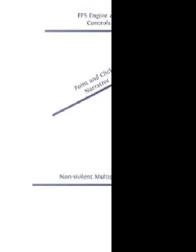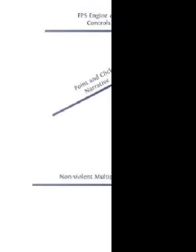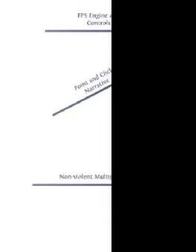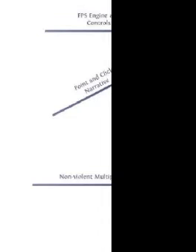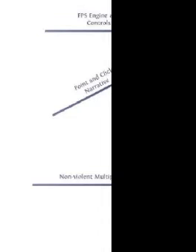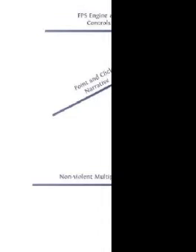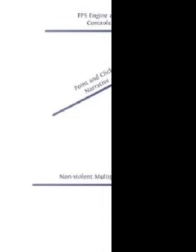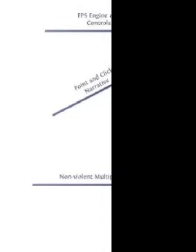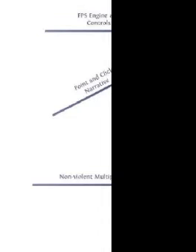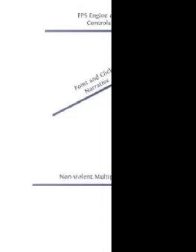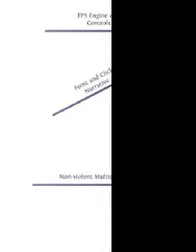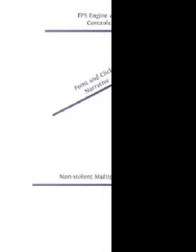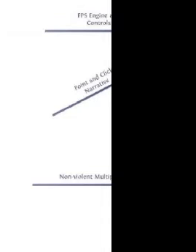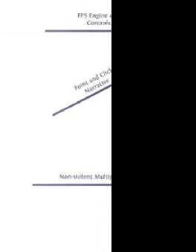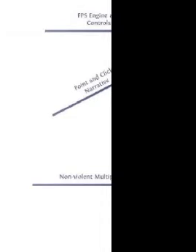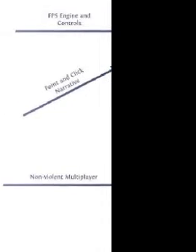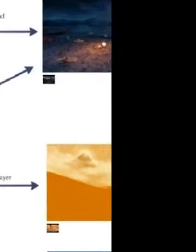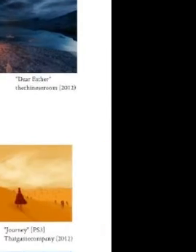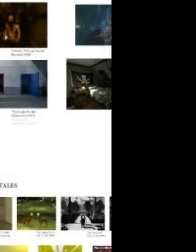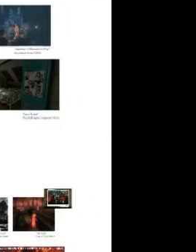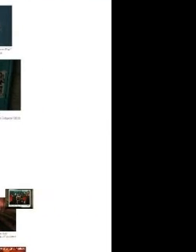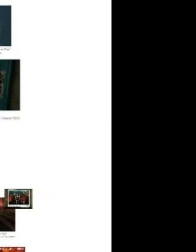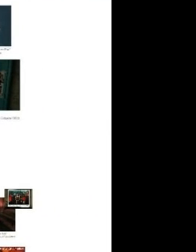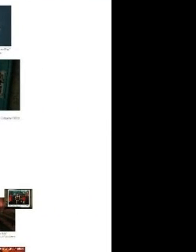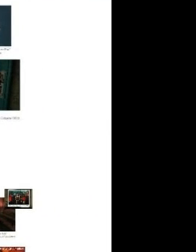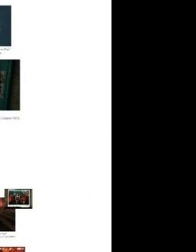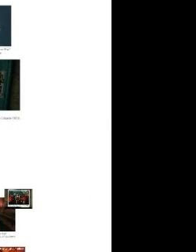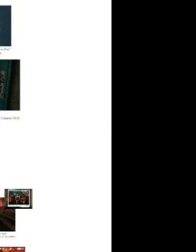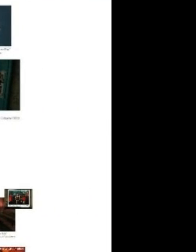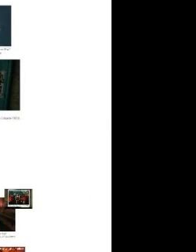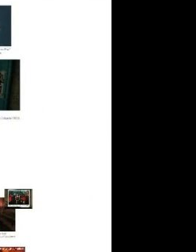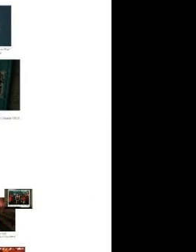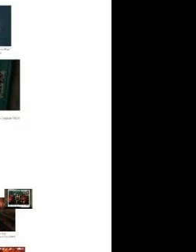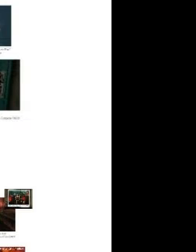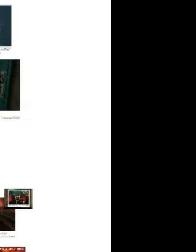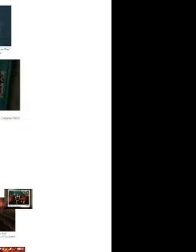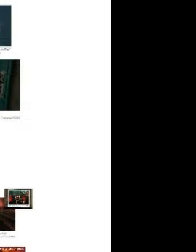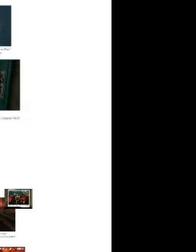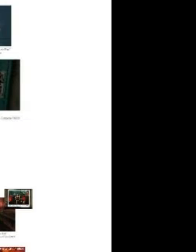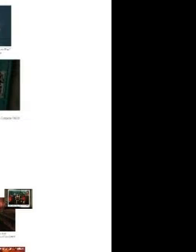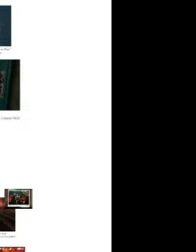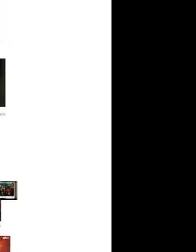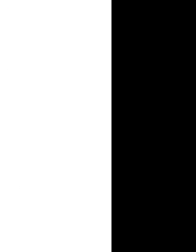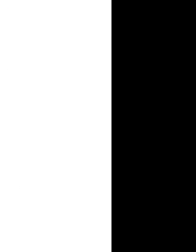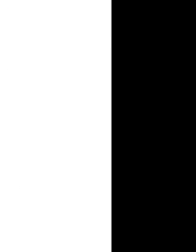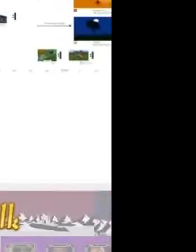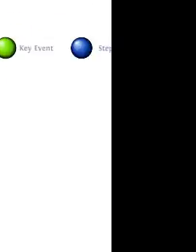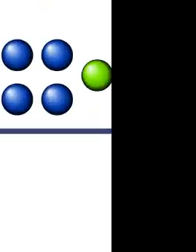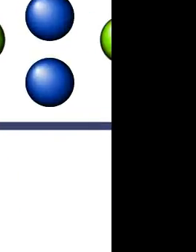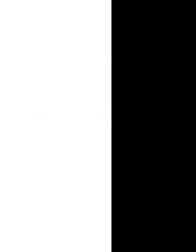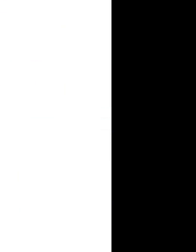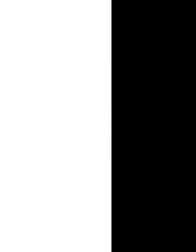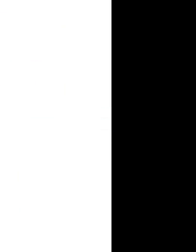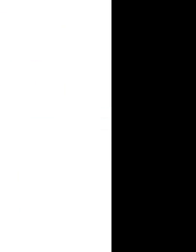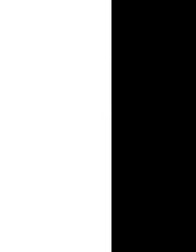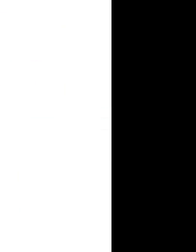but what I'm really interested in is what influenced what, which elements went from what game to what game. And these lineages span